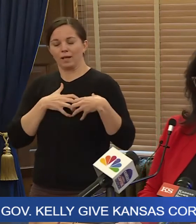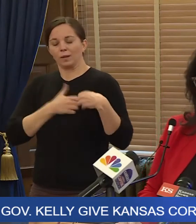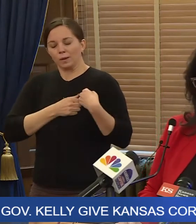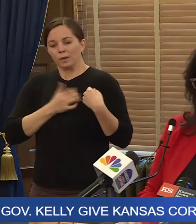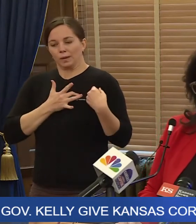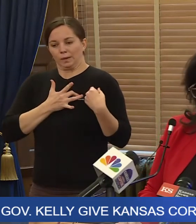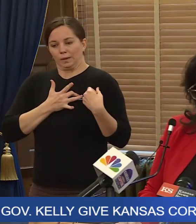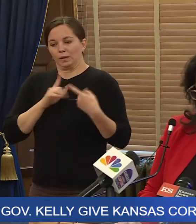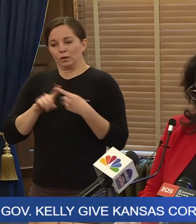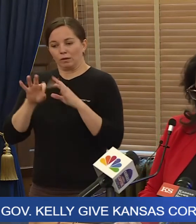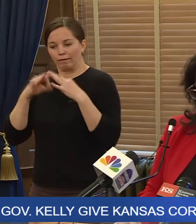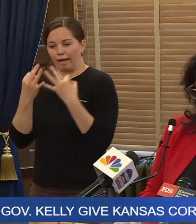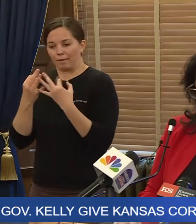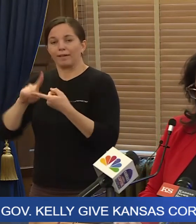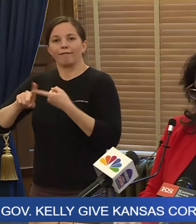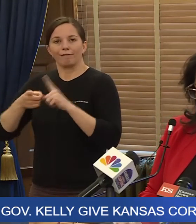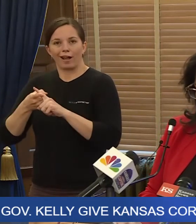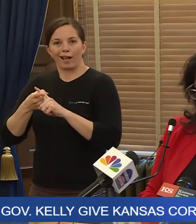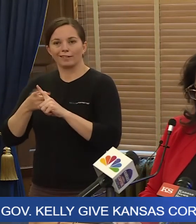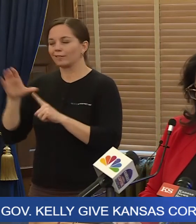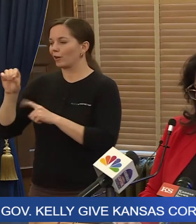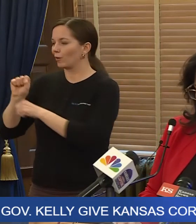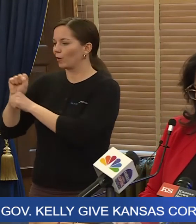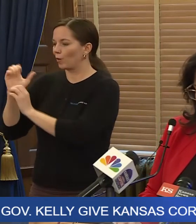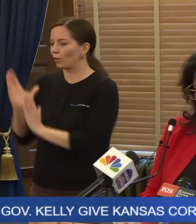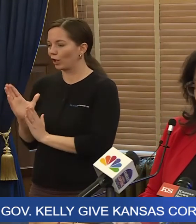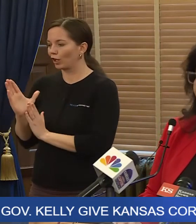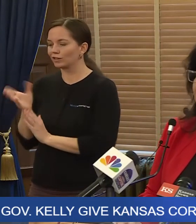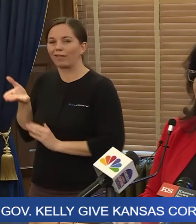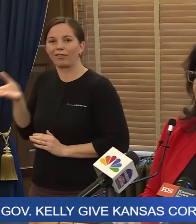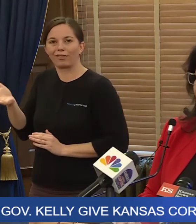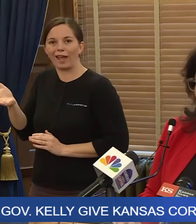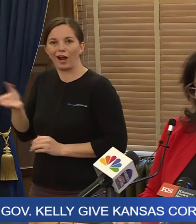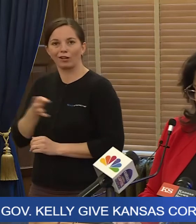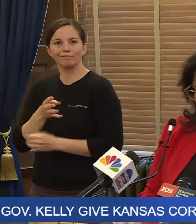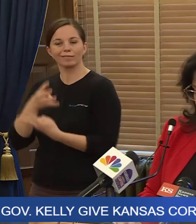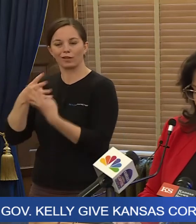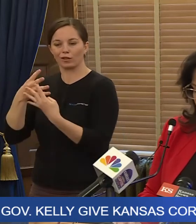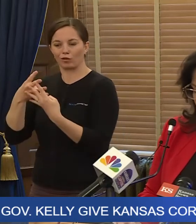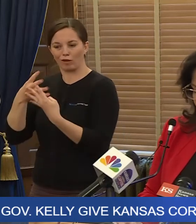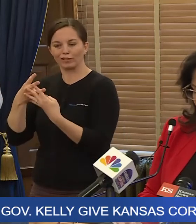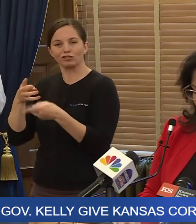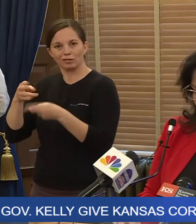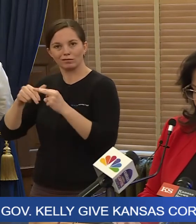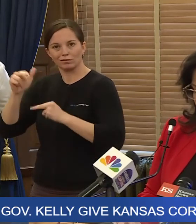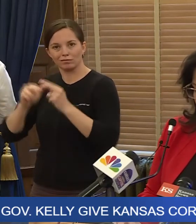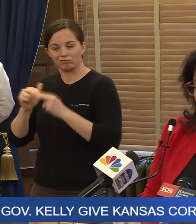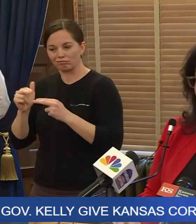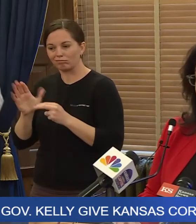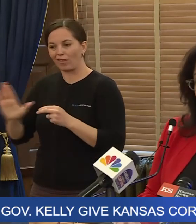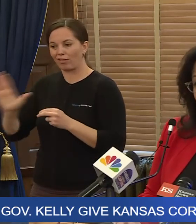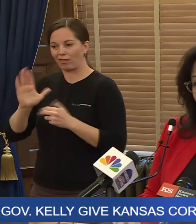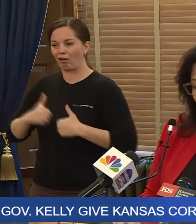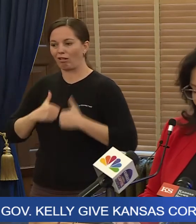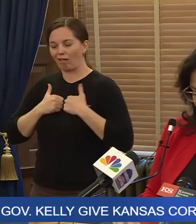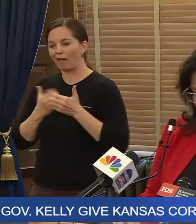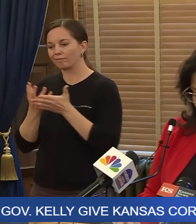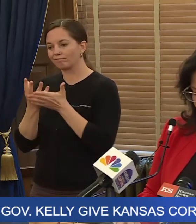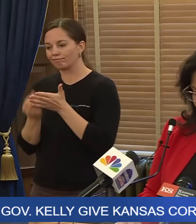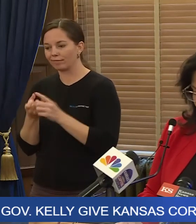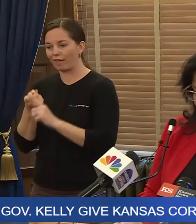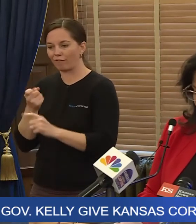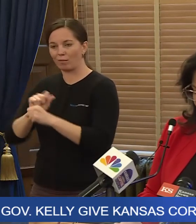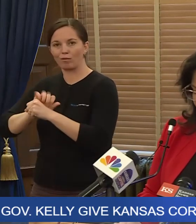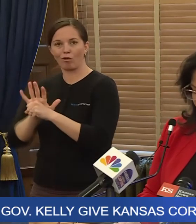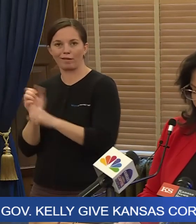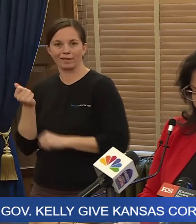to the family and friends and coworkers of the corrections officers who lost their lives to COVID-19. My heart goes out